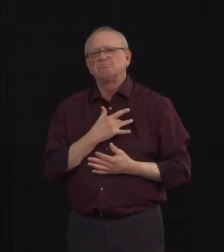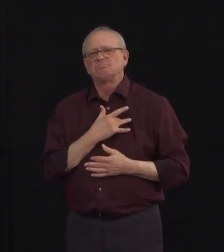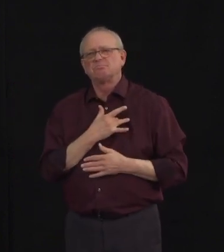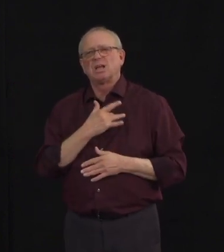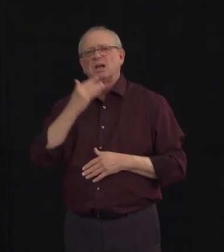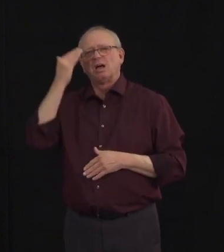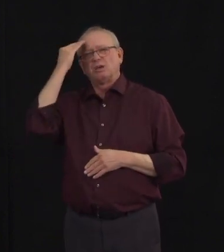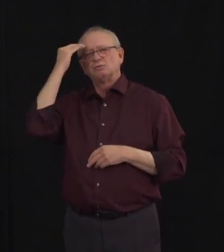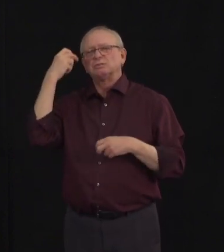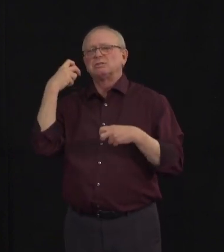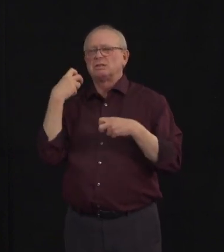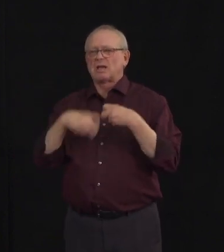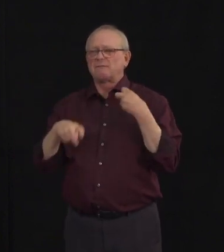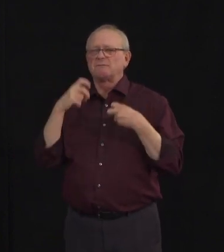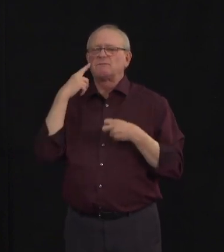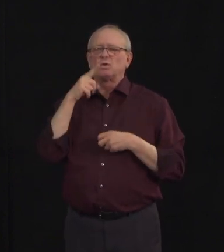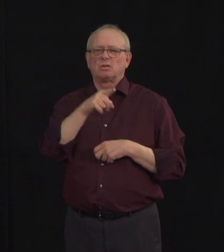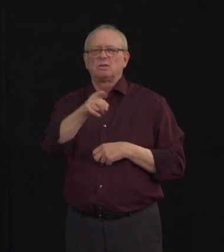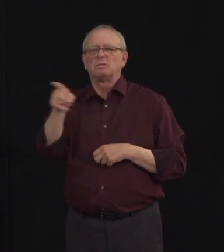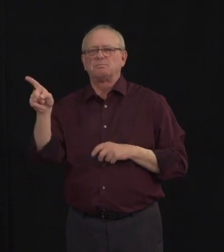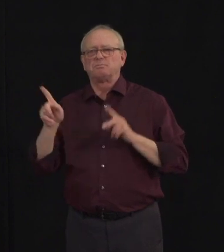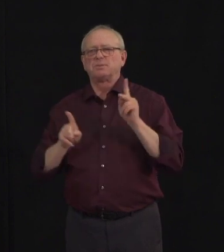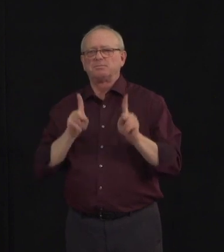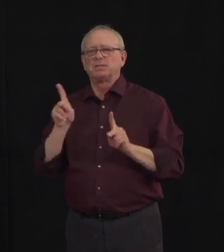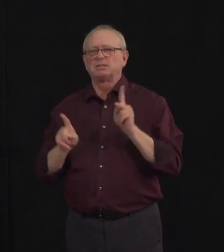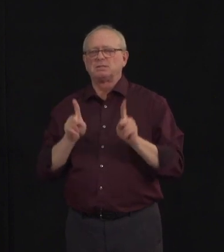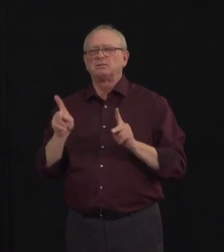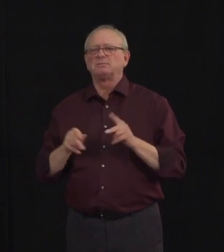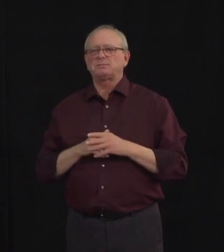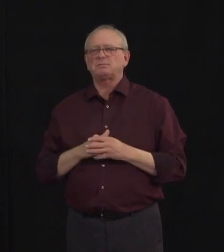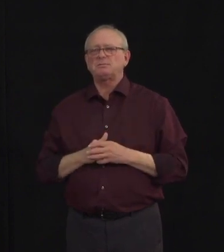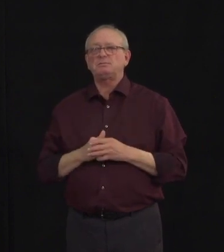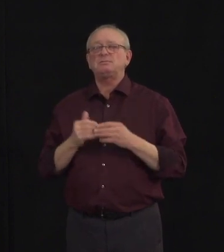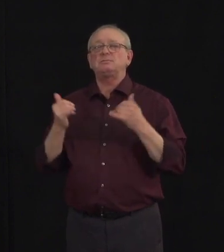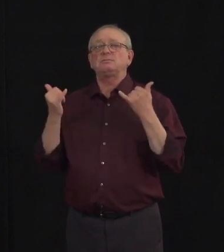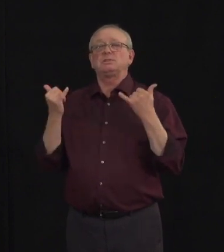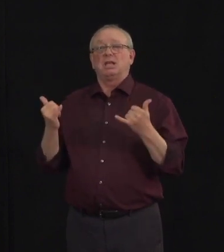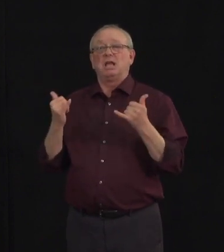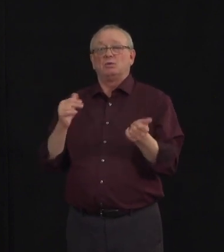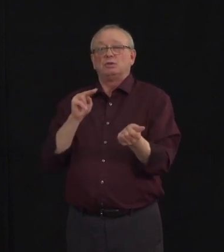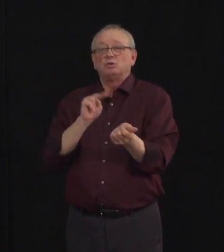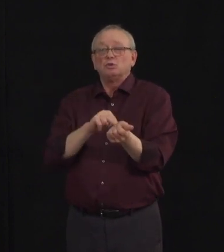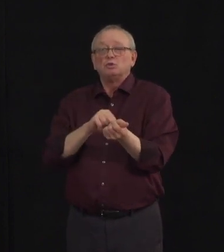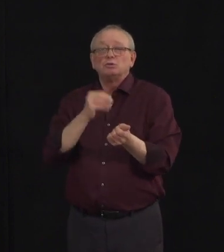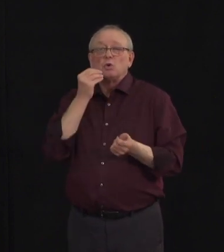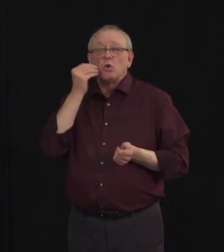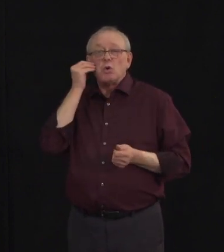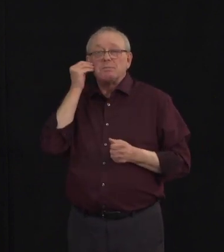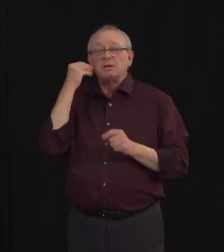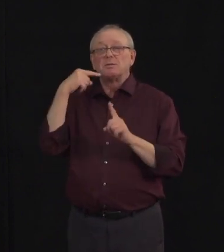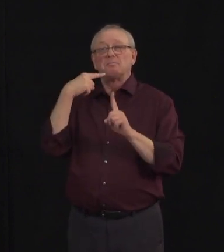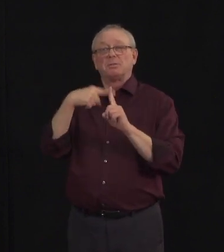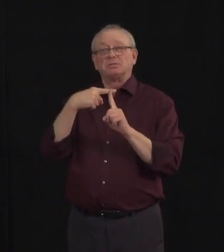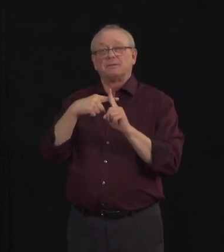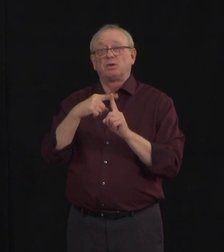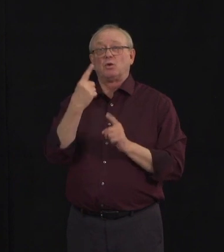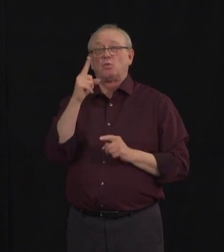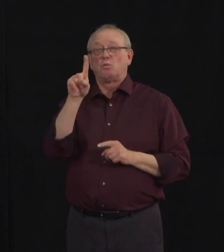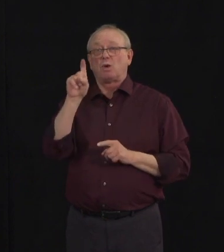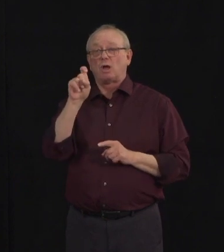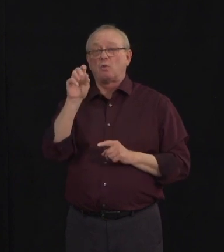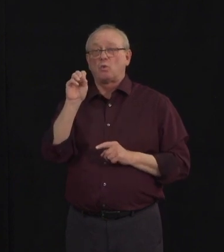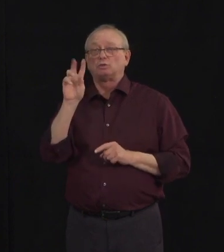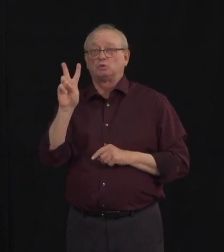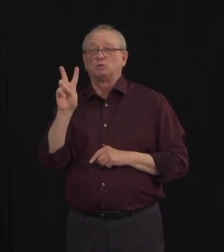cases in outbreaks at continuing care facilities across the province. 542 residents of continuing care